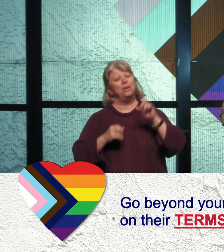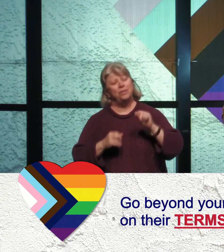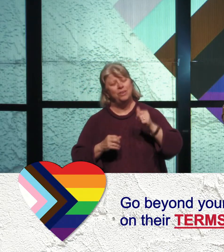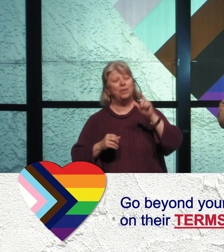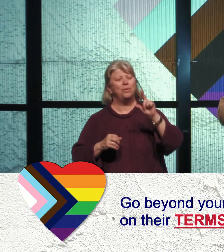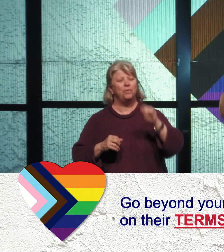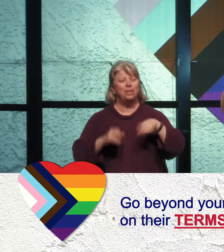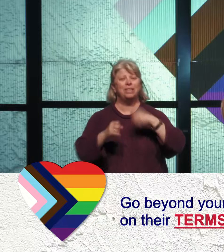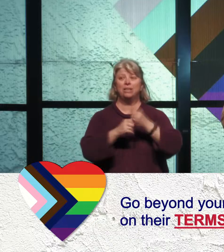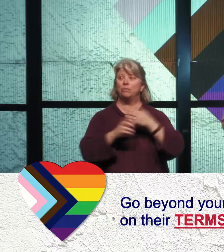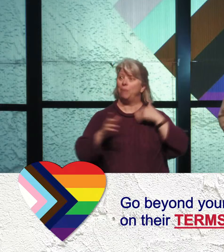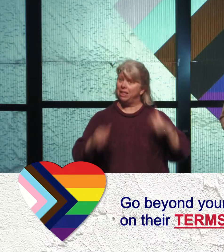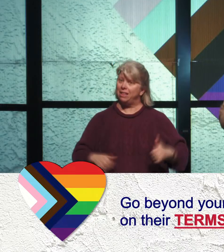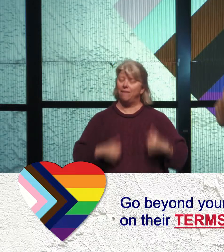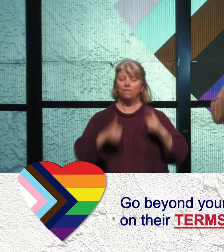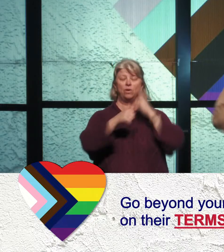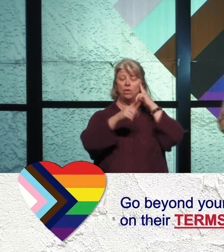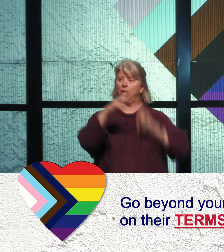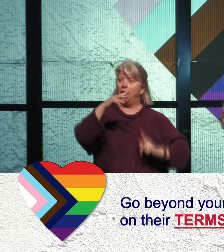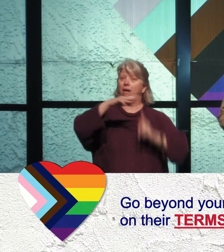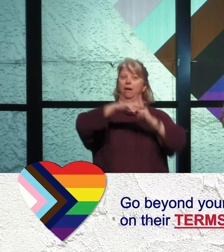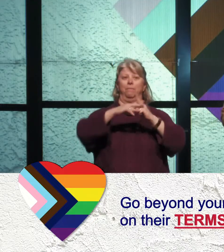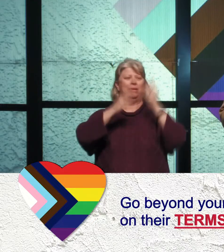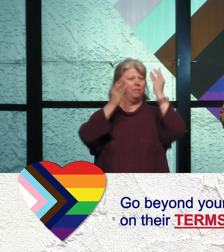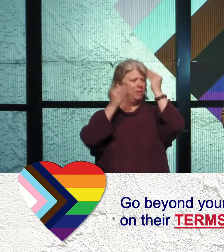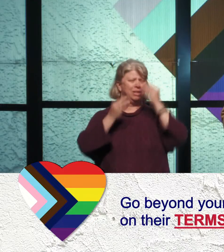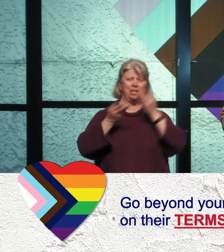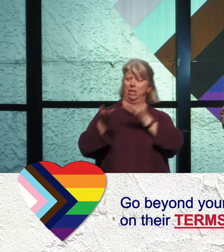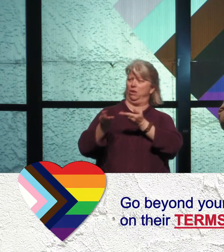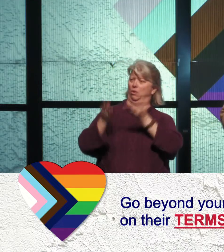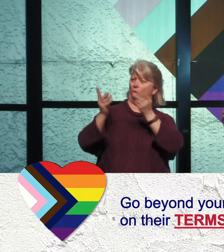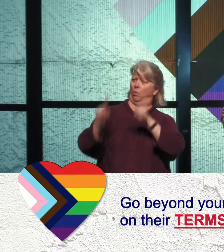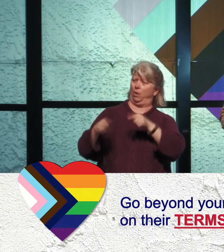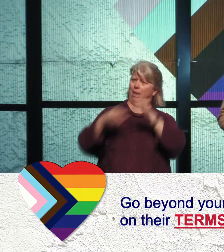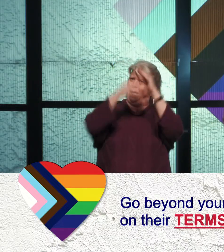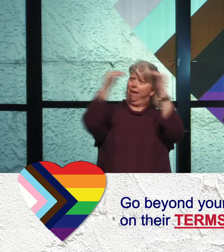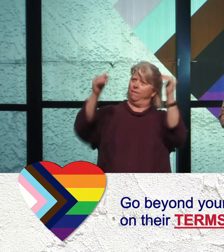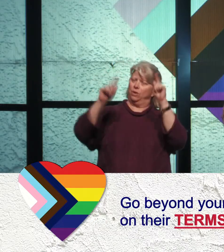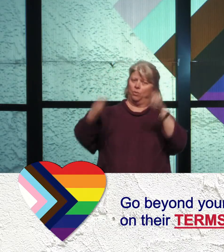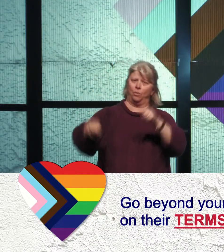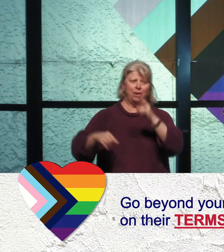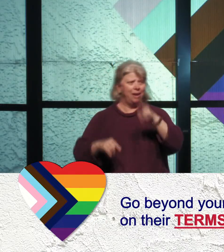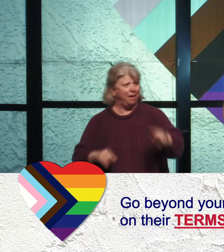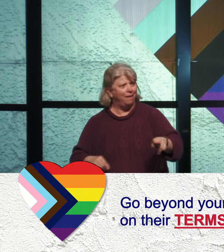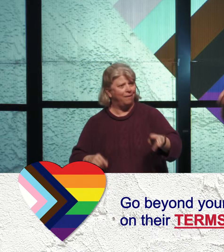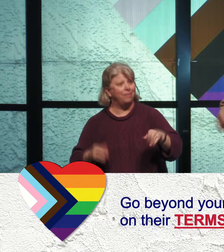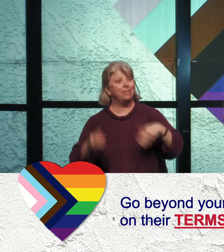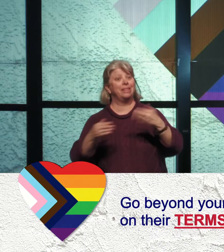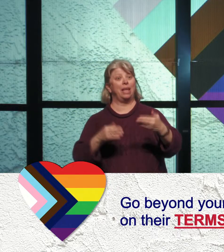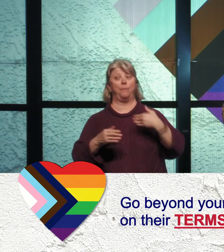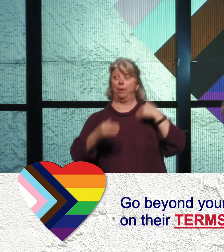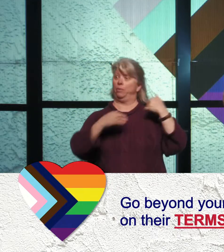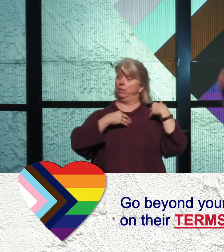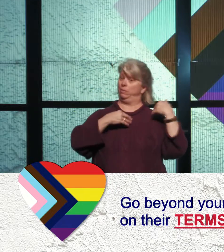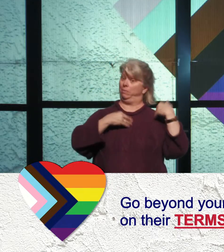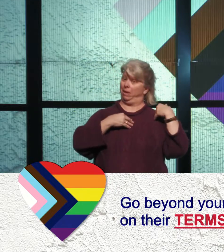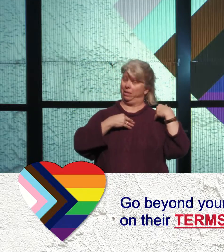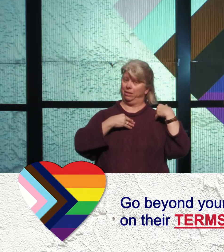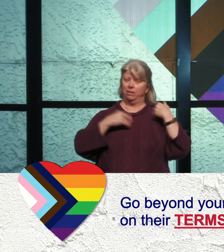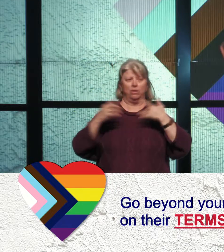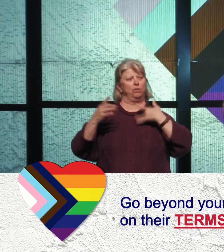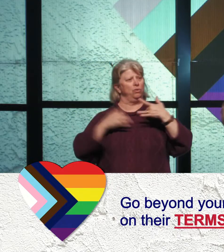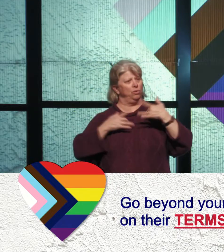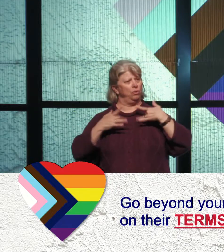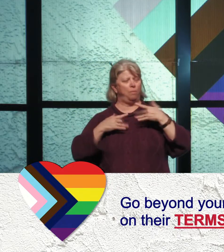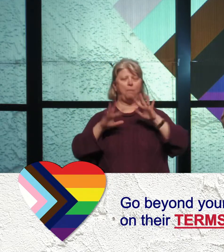life, that was the first thought that came into my mind. Is this person going to heaven or is this person going to hell? And then it's somehow my responsibility out of concern to